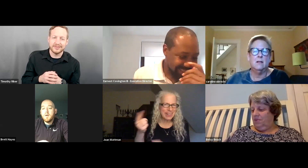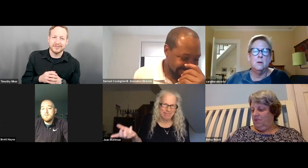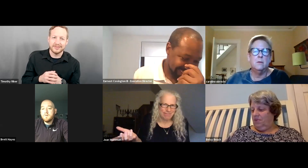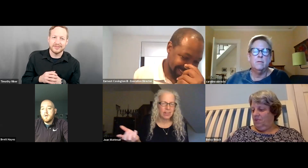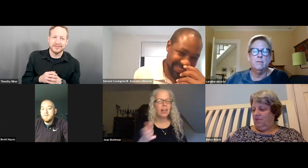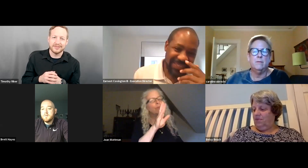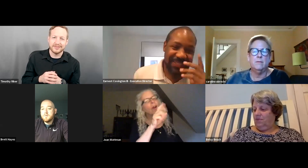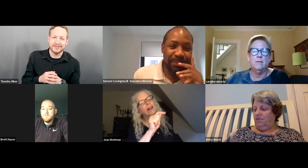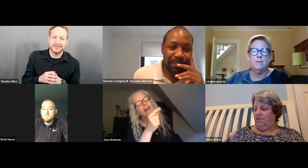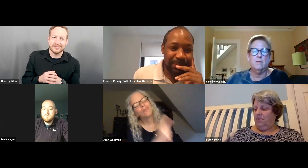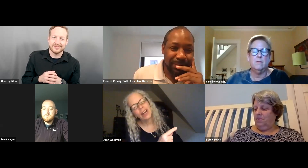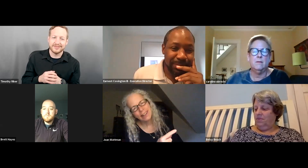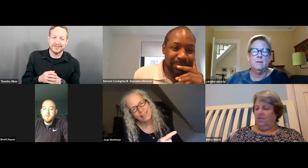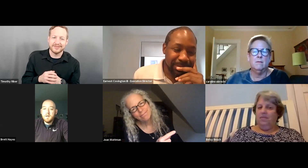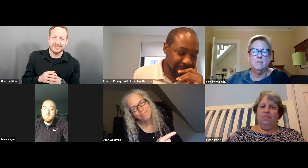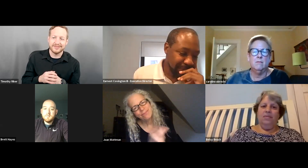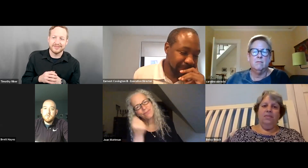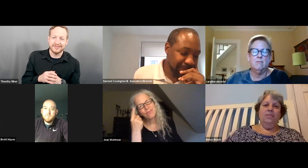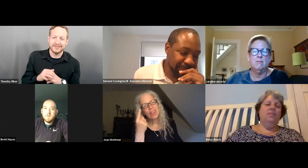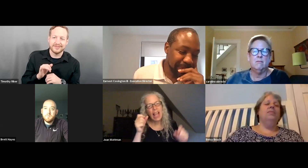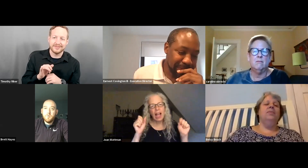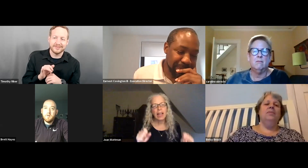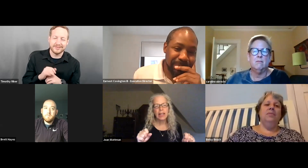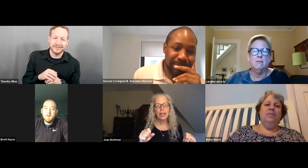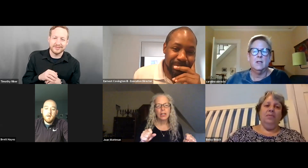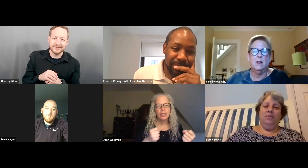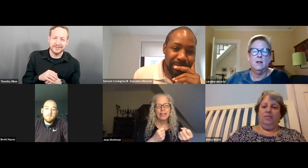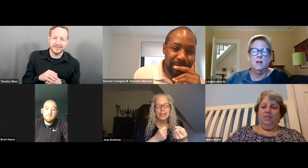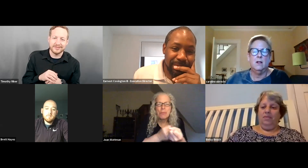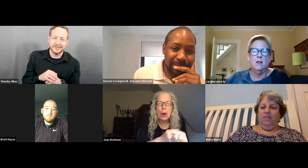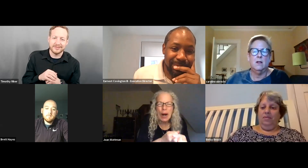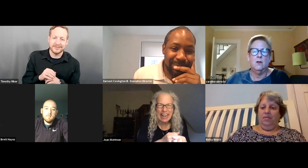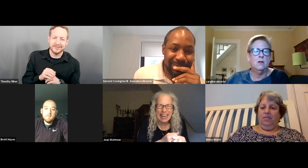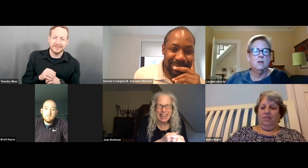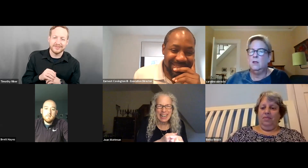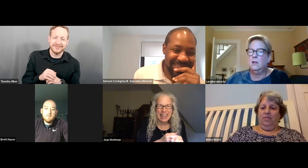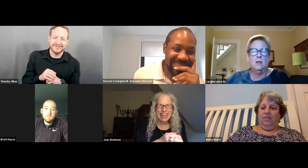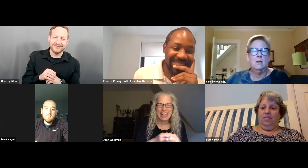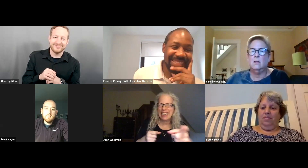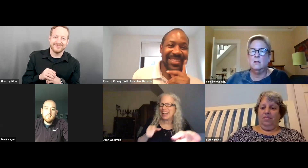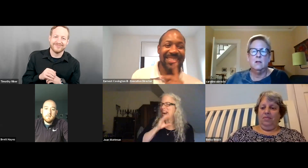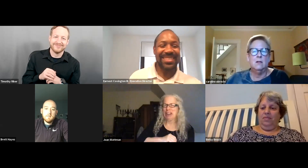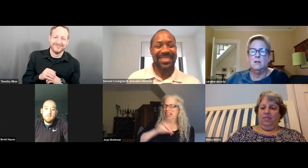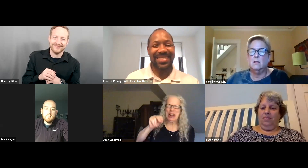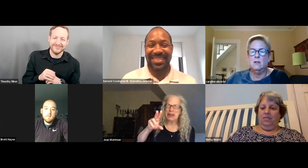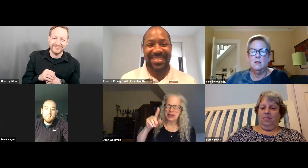Oh, okay, so I can still be supportive, but not, No.